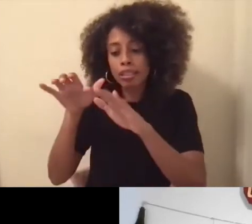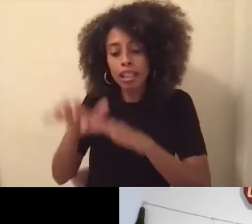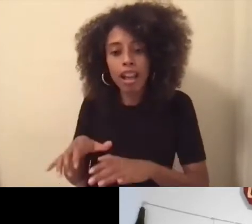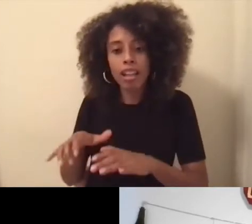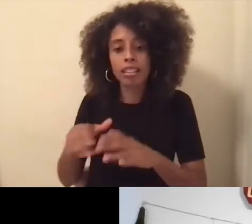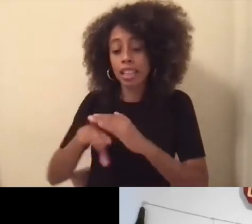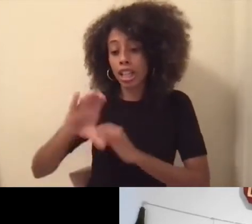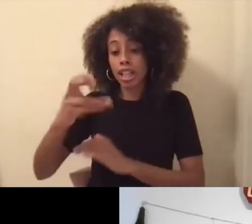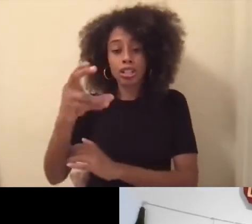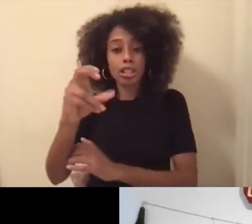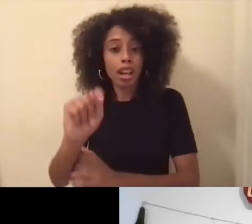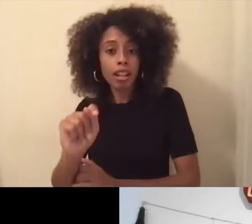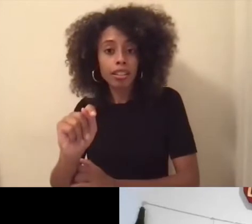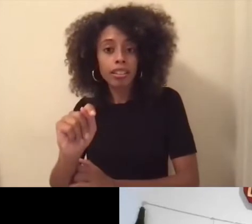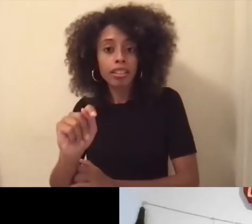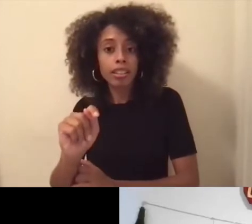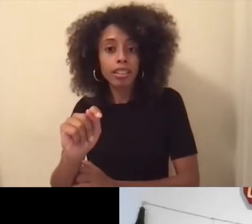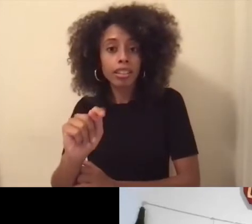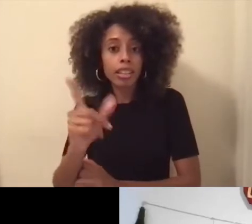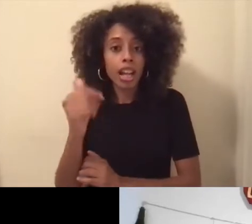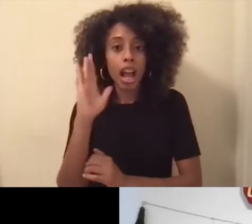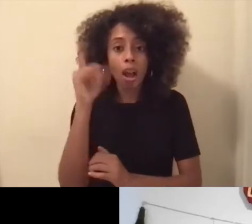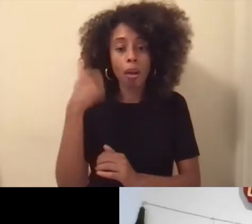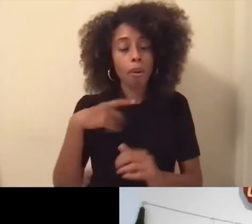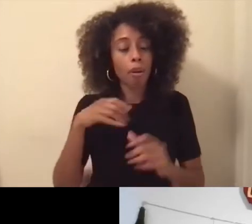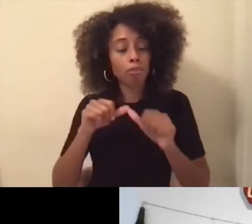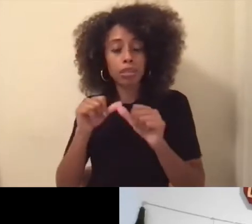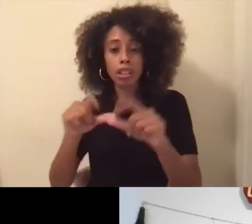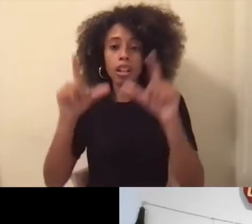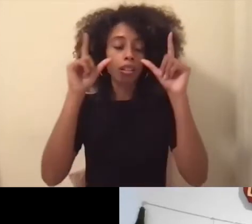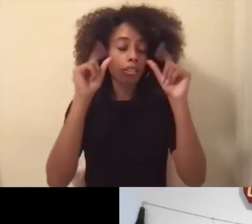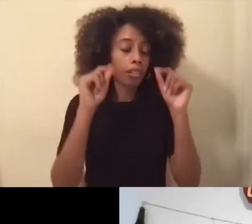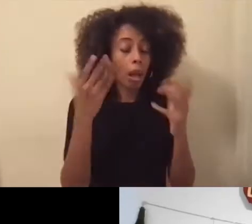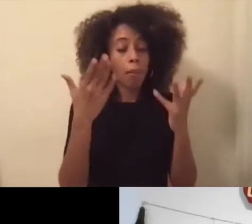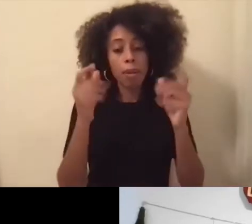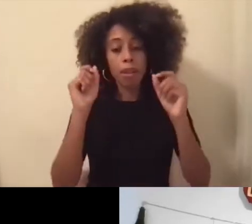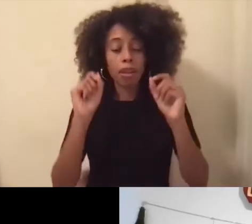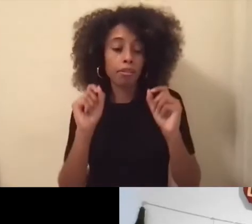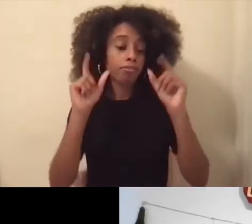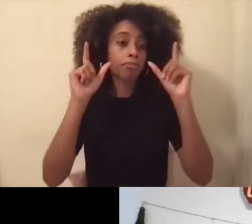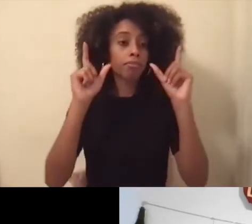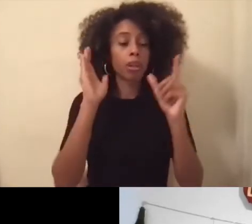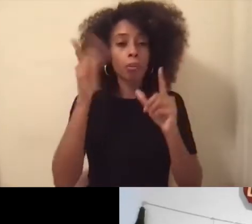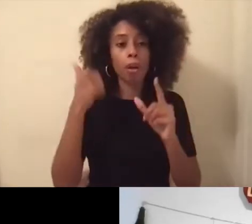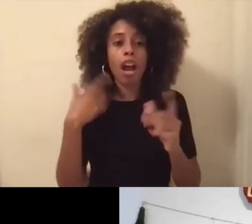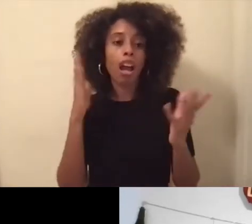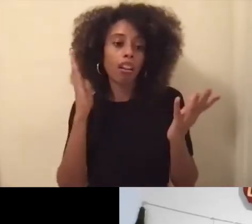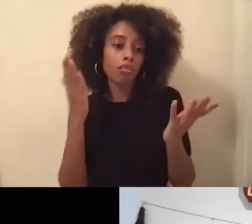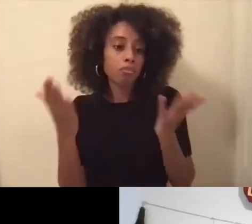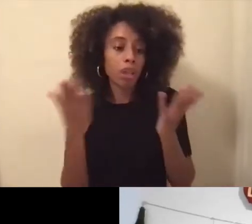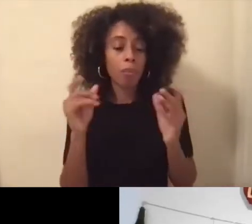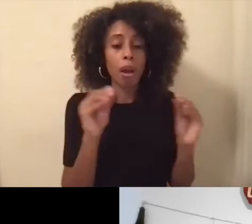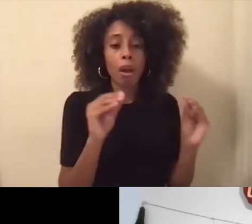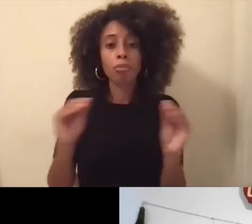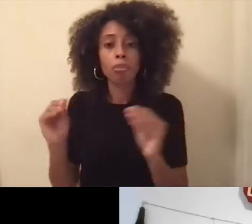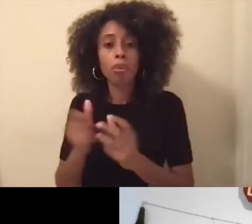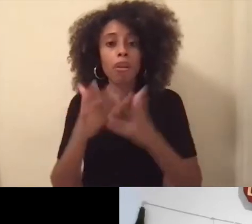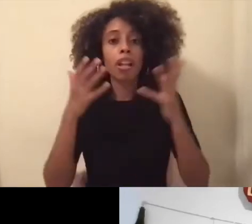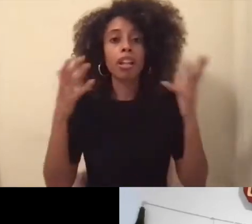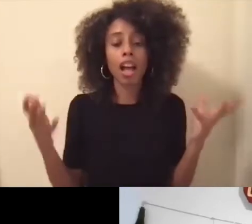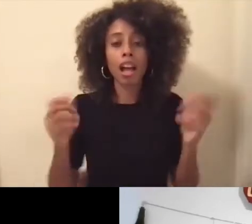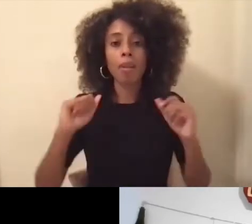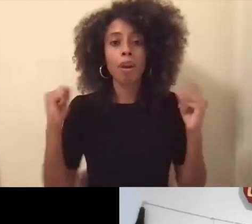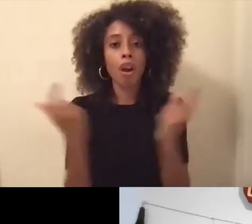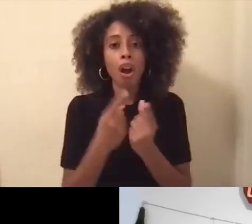And I am going to have my eyes closed. I might open them, I might move a lot. And all of this is